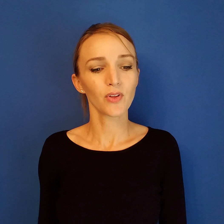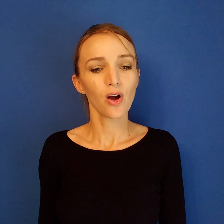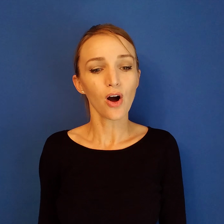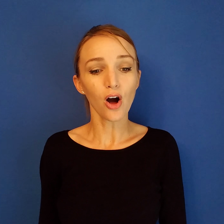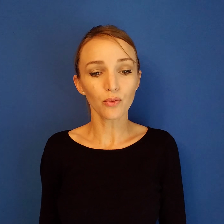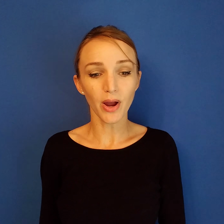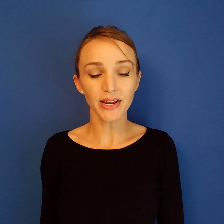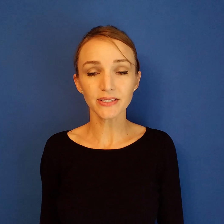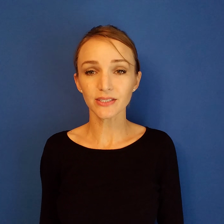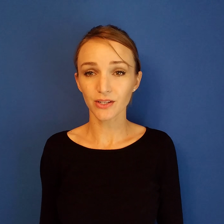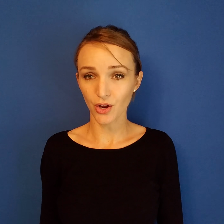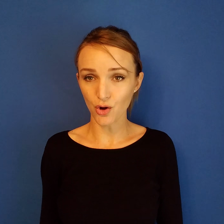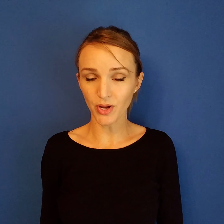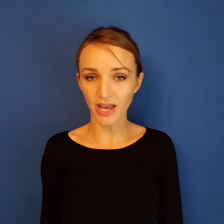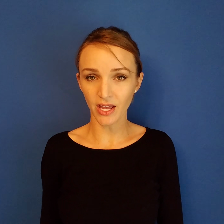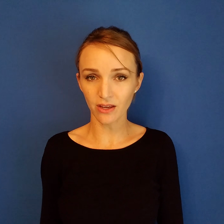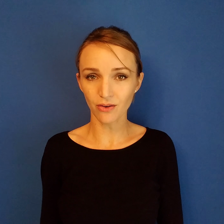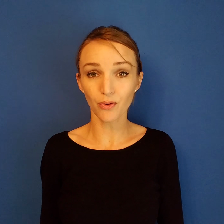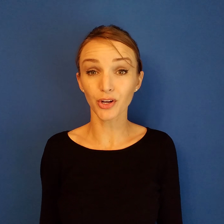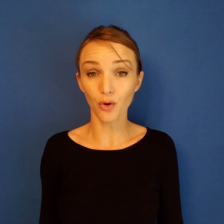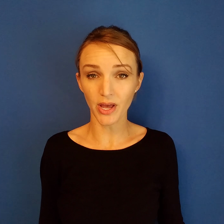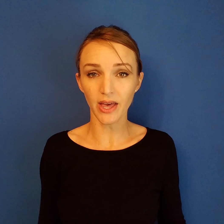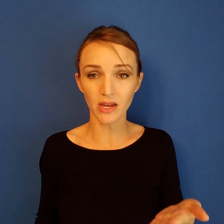Alright. Okay. Or go ahead.